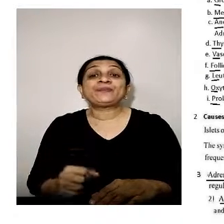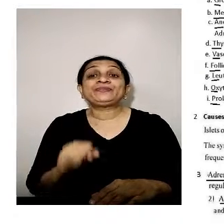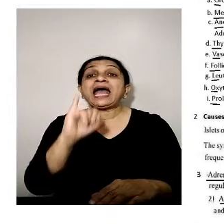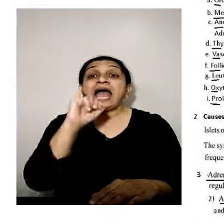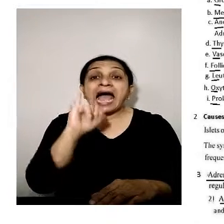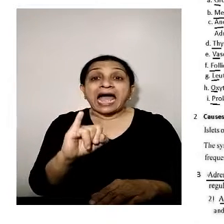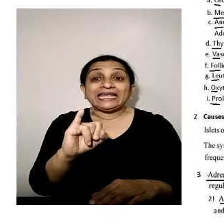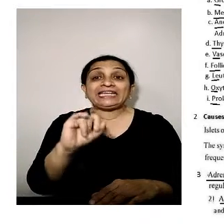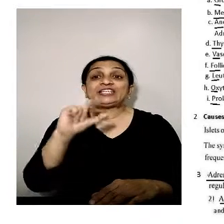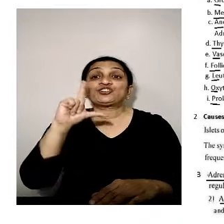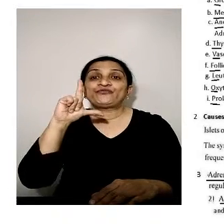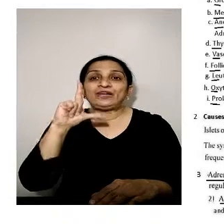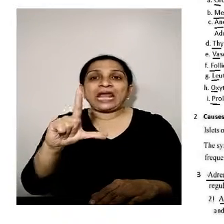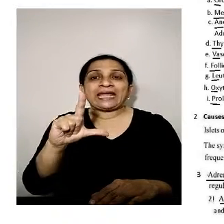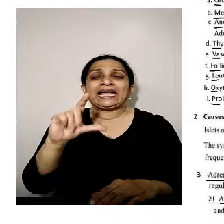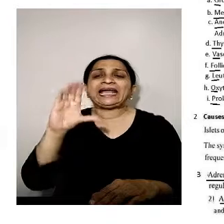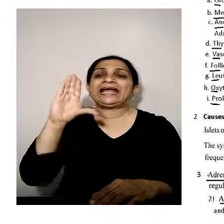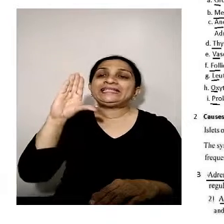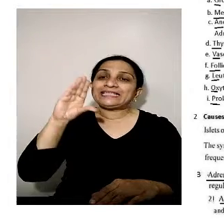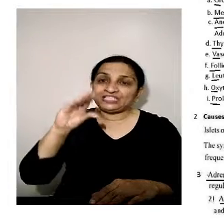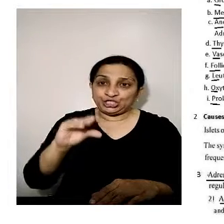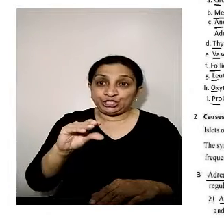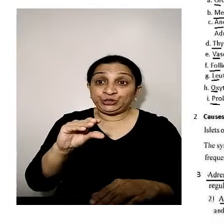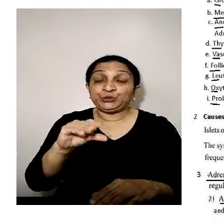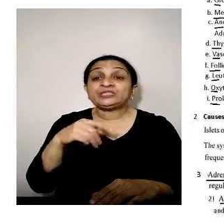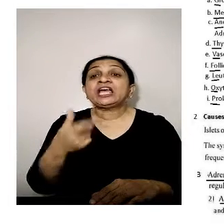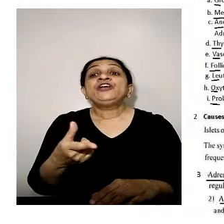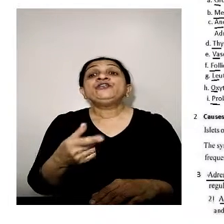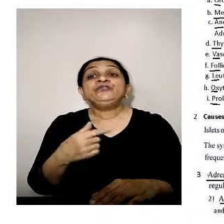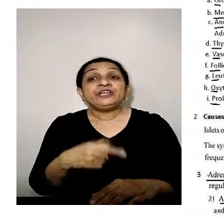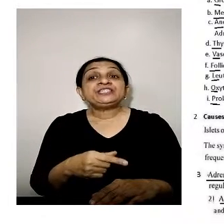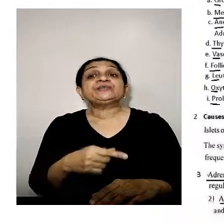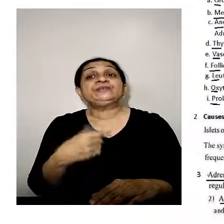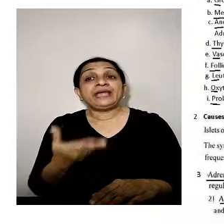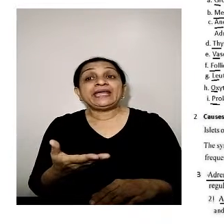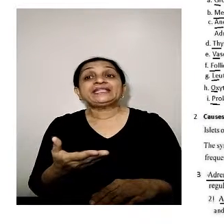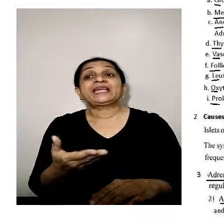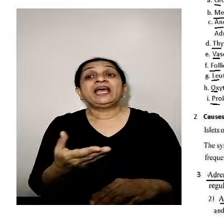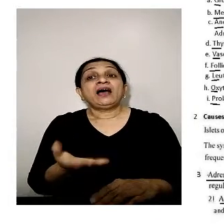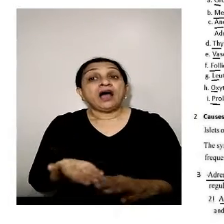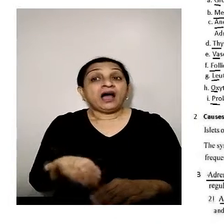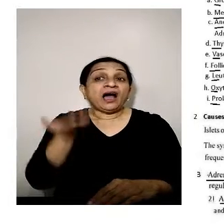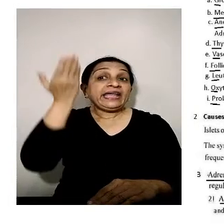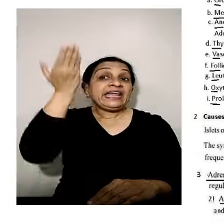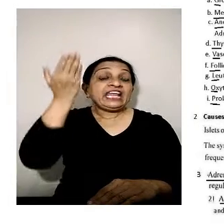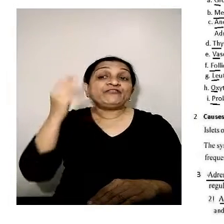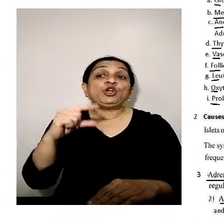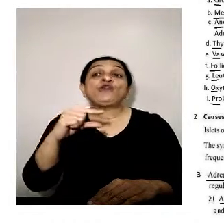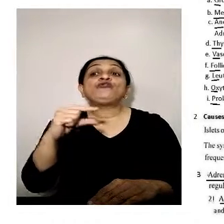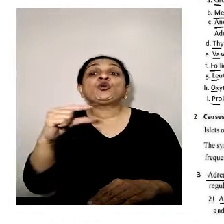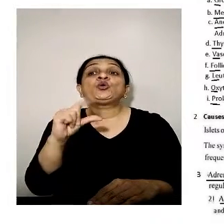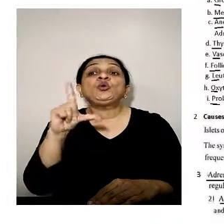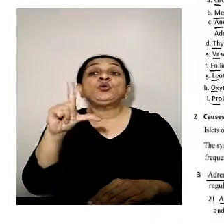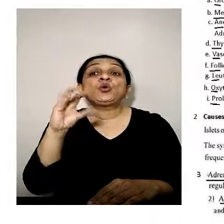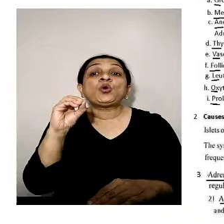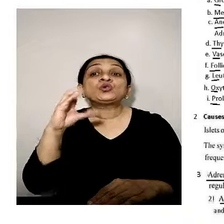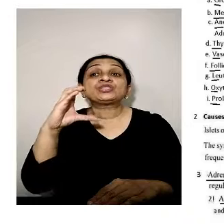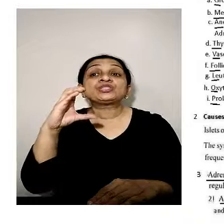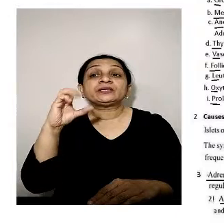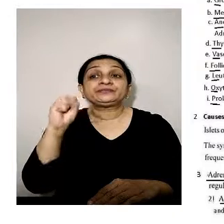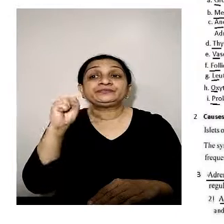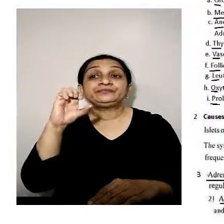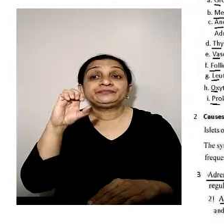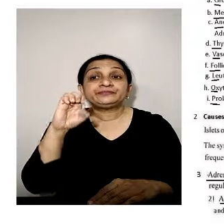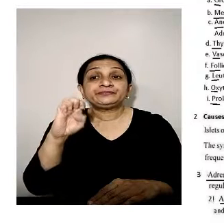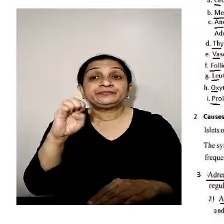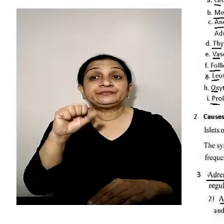hormones from the islets of Langerhans is reduced, which makes high level of